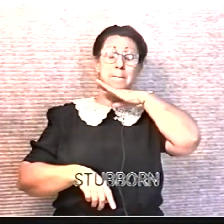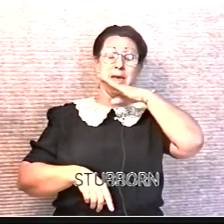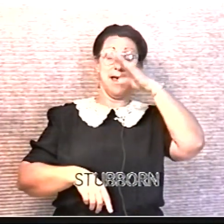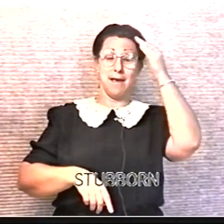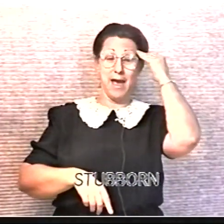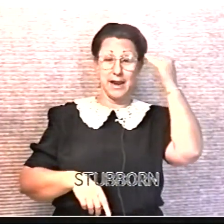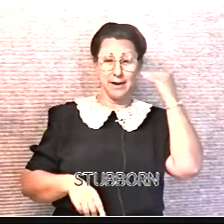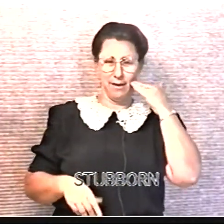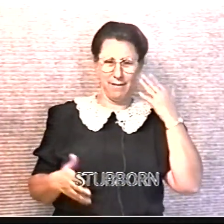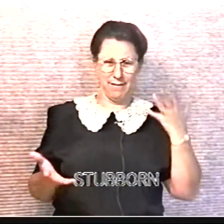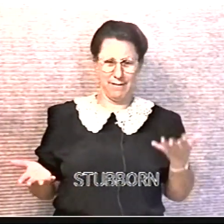pig-headed.